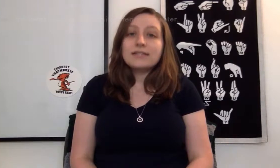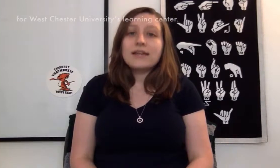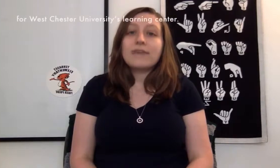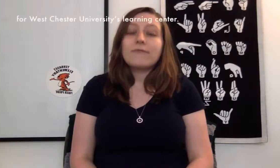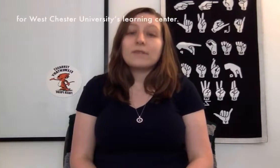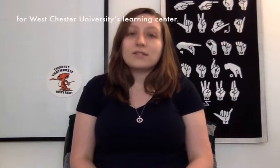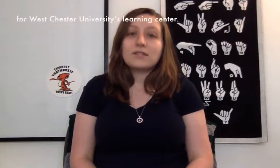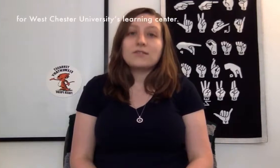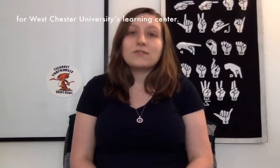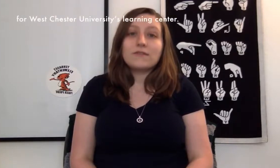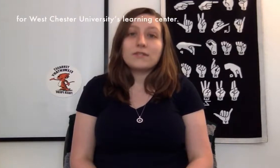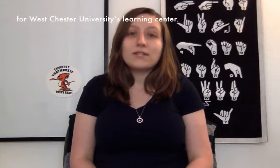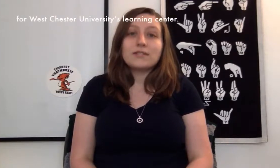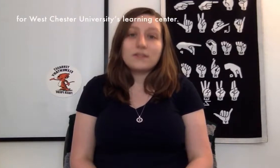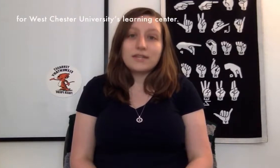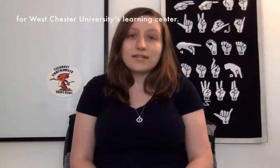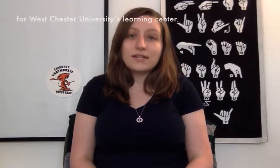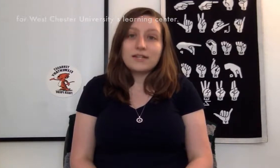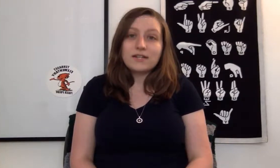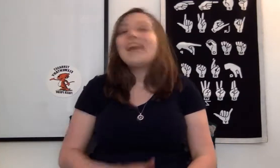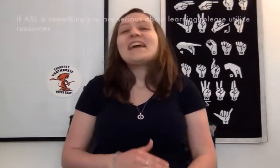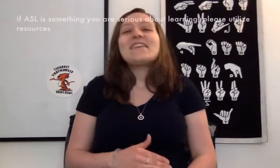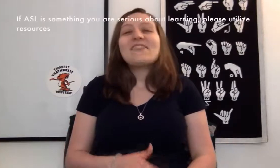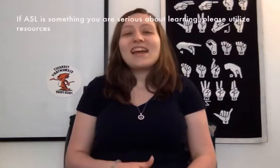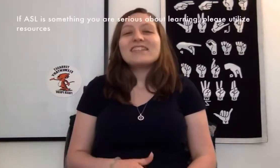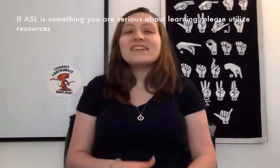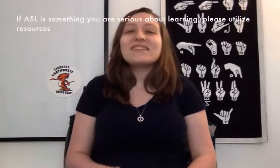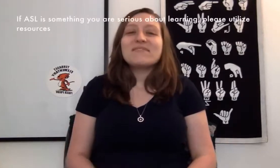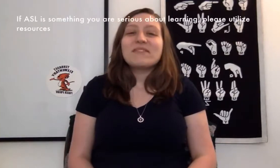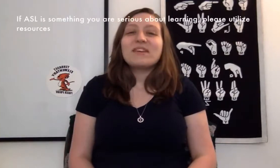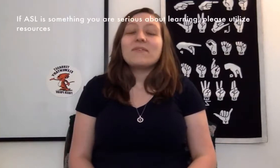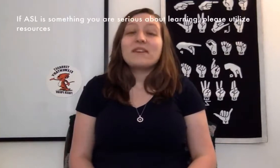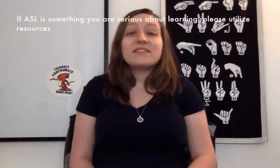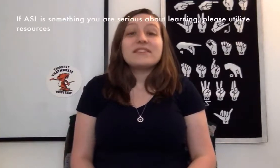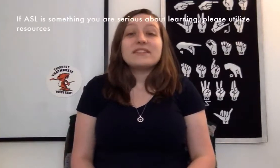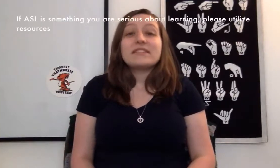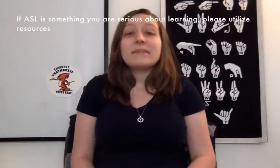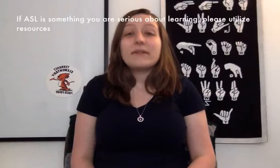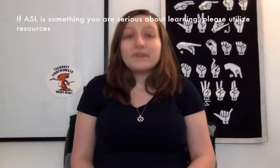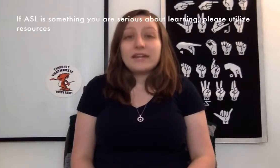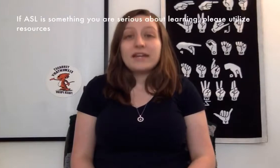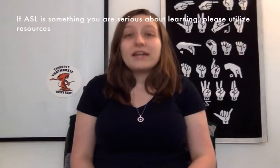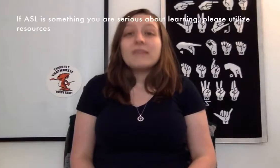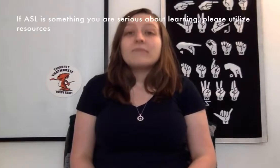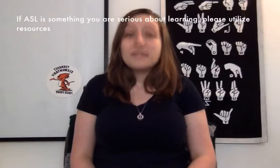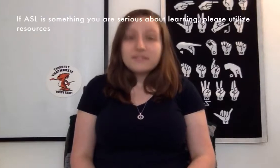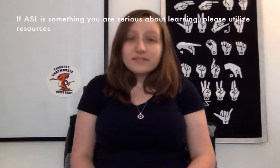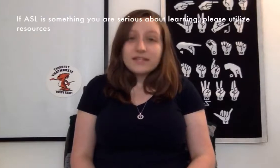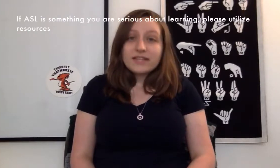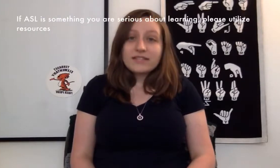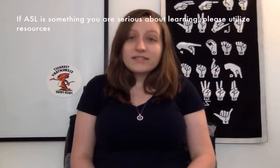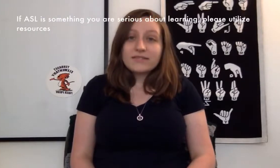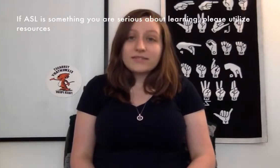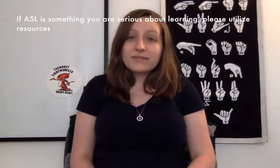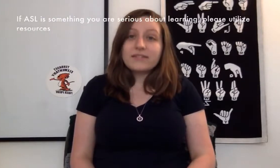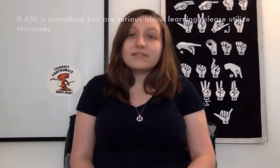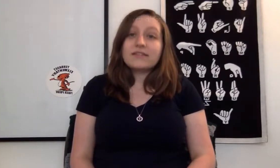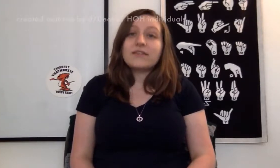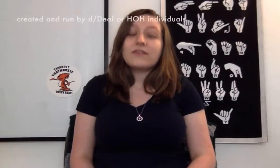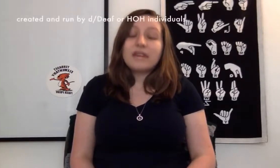for Westchester University's Learning Center. If ASL is something you are serious about learning, please utilize resources created